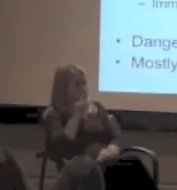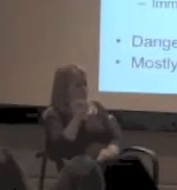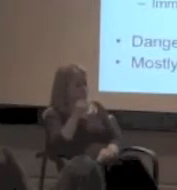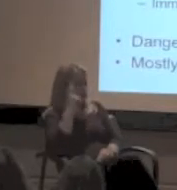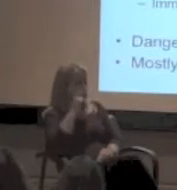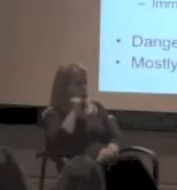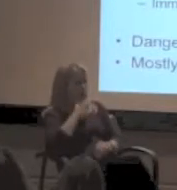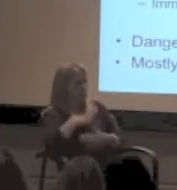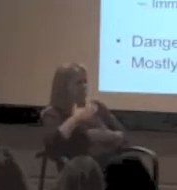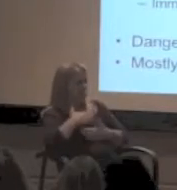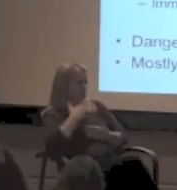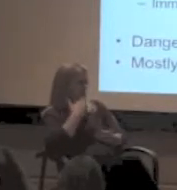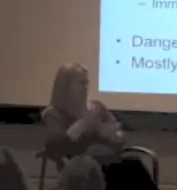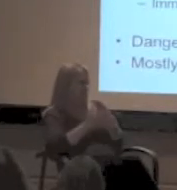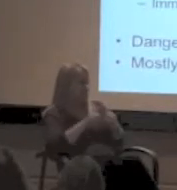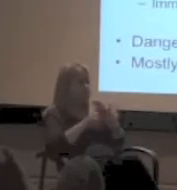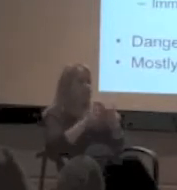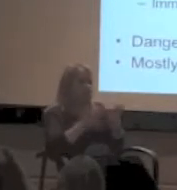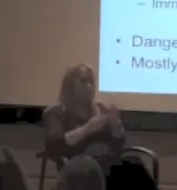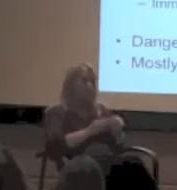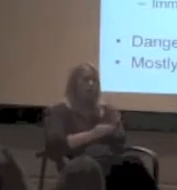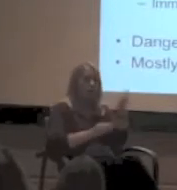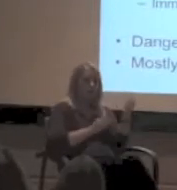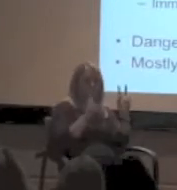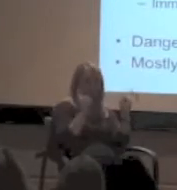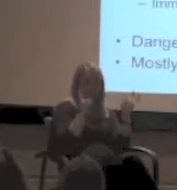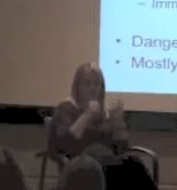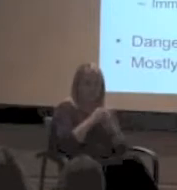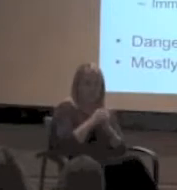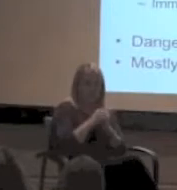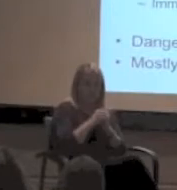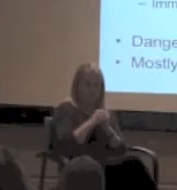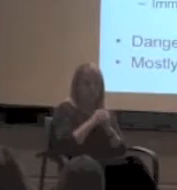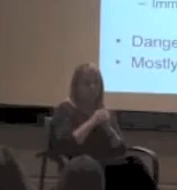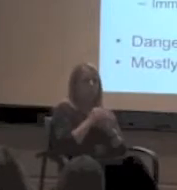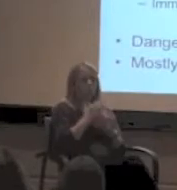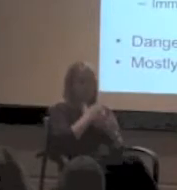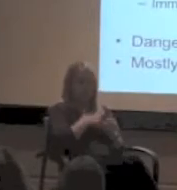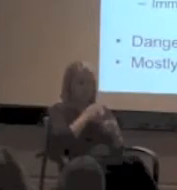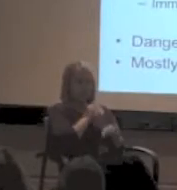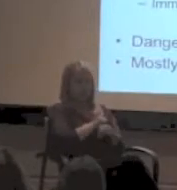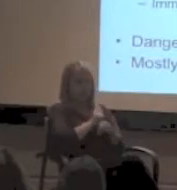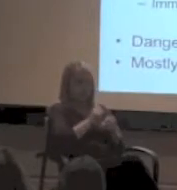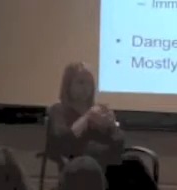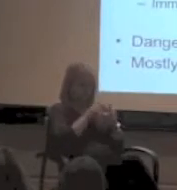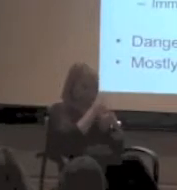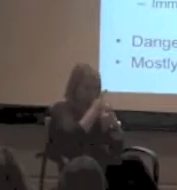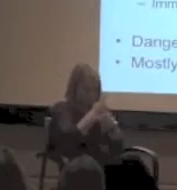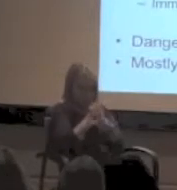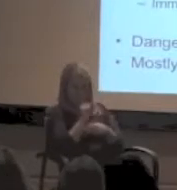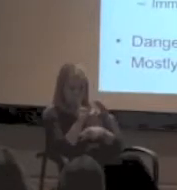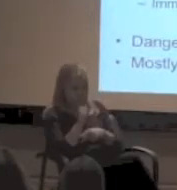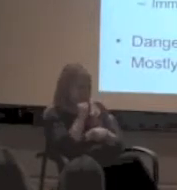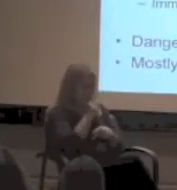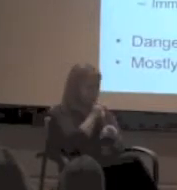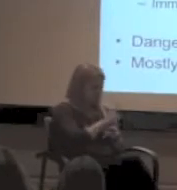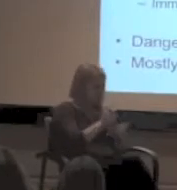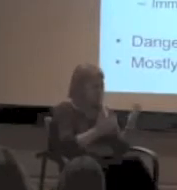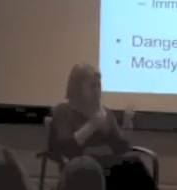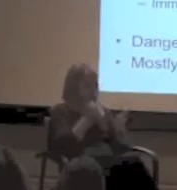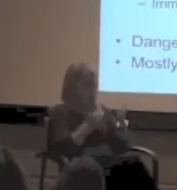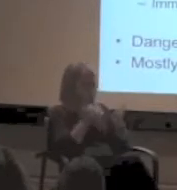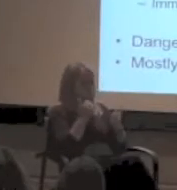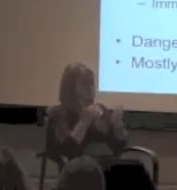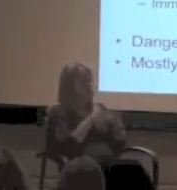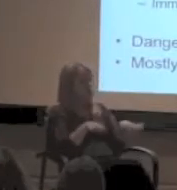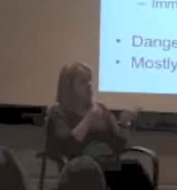well. But these babies have other issues, and so it's our job to sort out when it's real or not. So the important